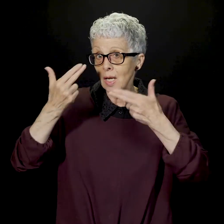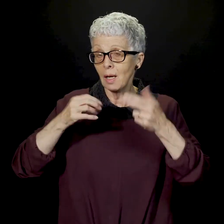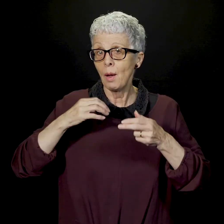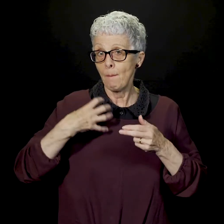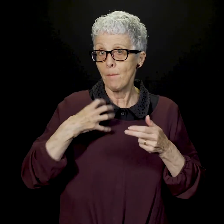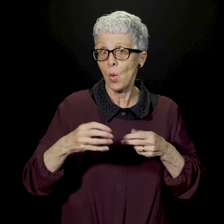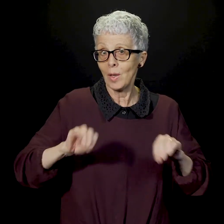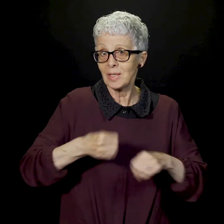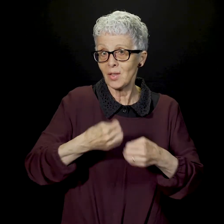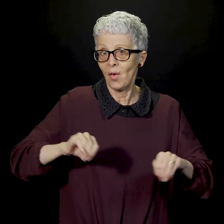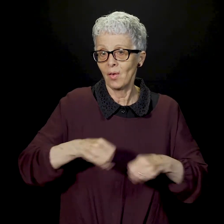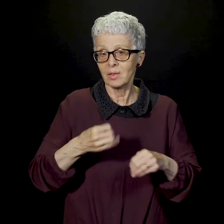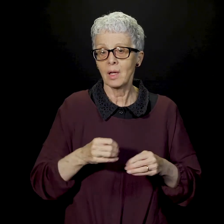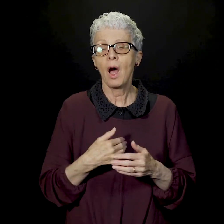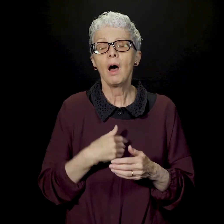I see what you're doing there.